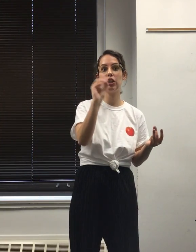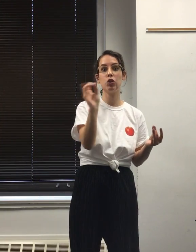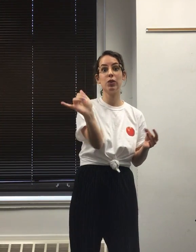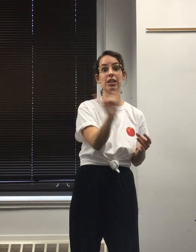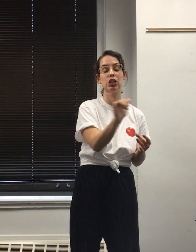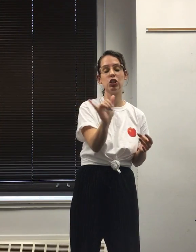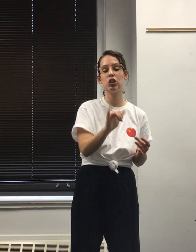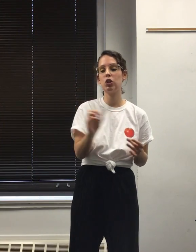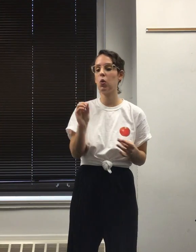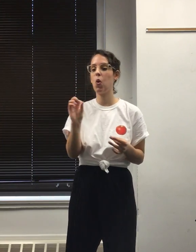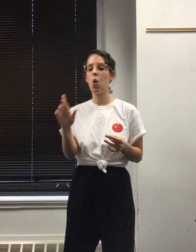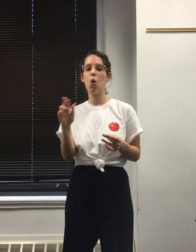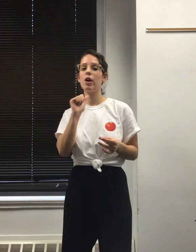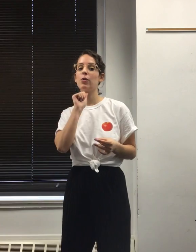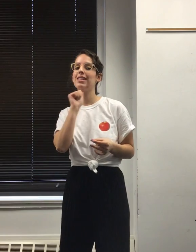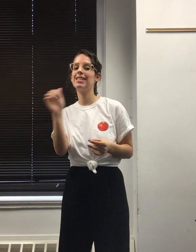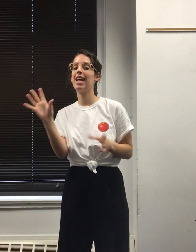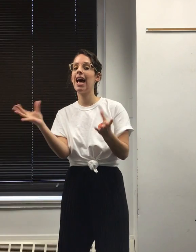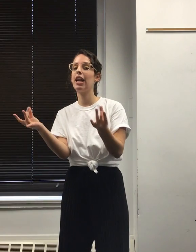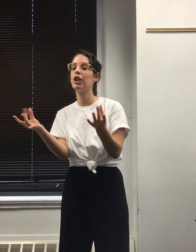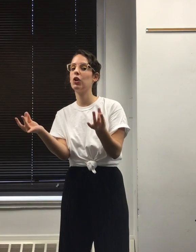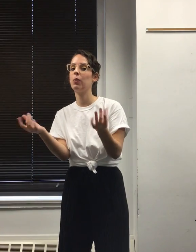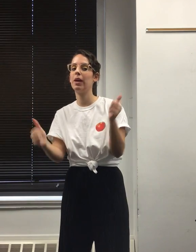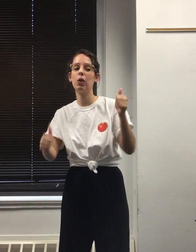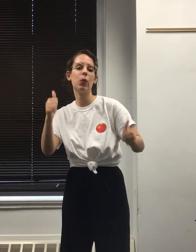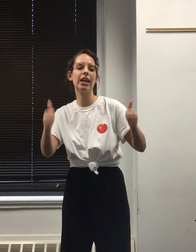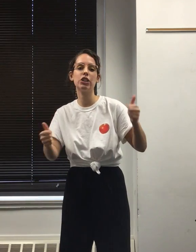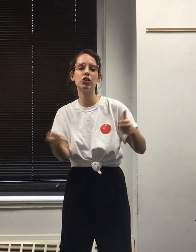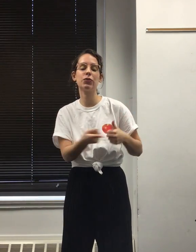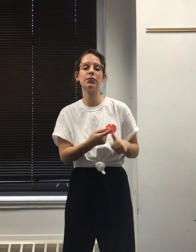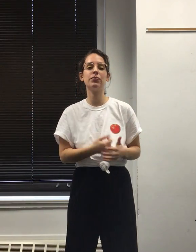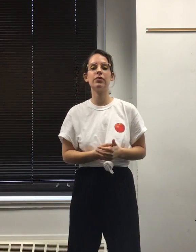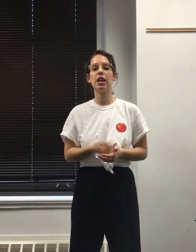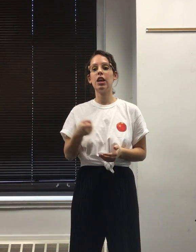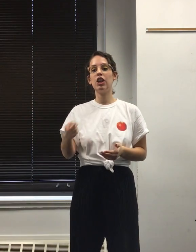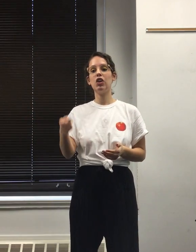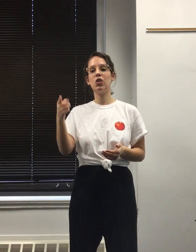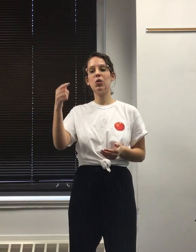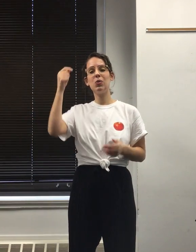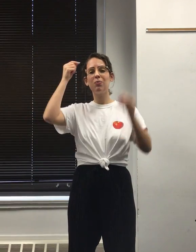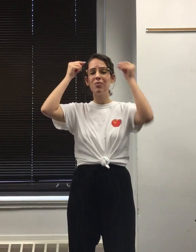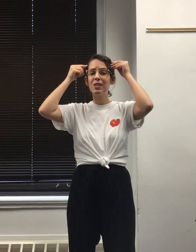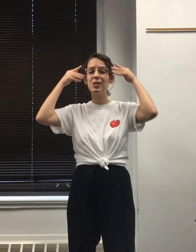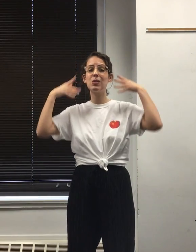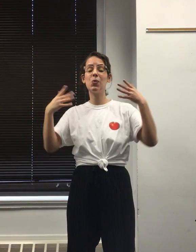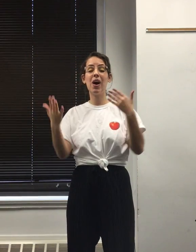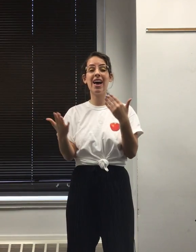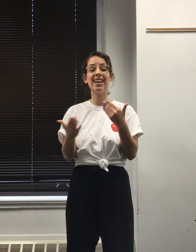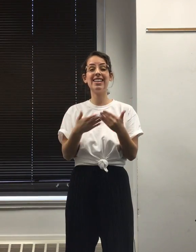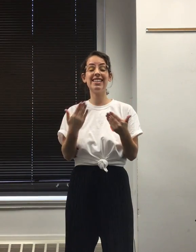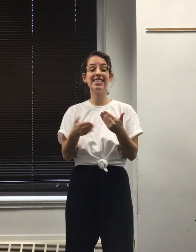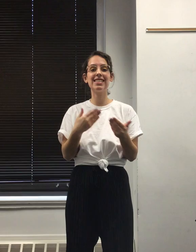muggy, it's not very comfortable. You sweat usually a lot more easily on humid days because there's a lot more moisture.